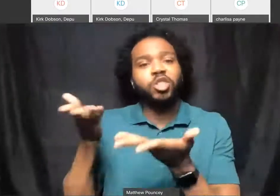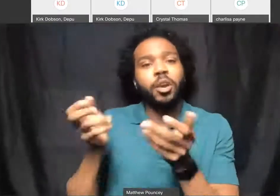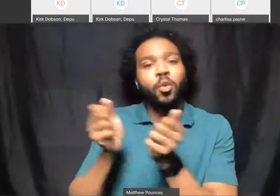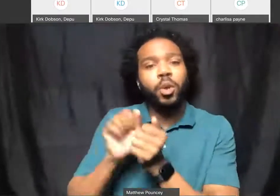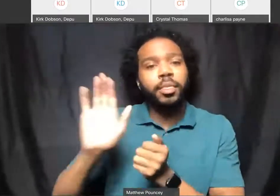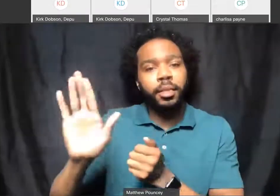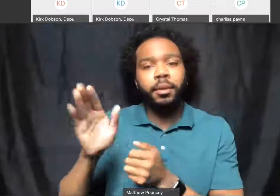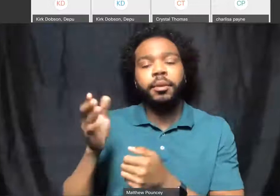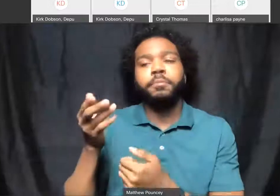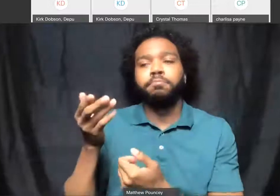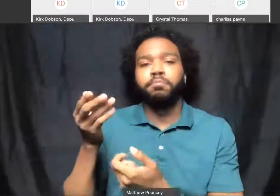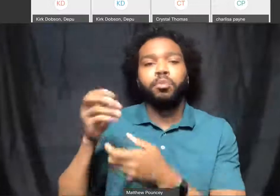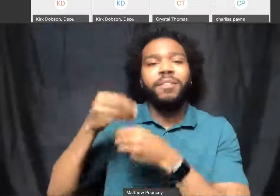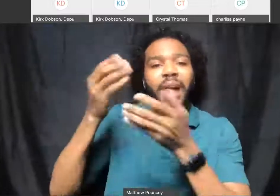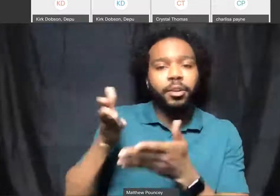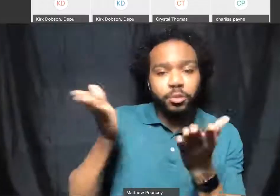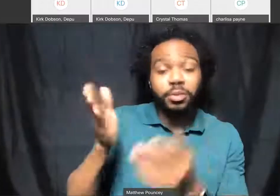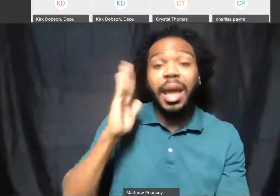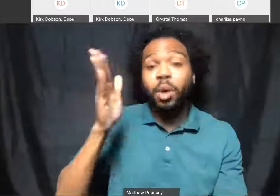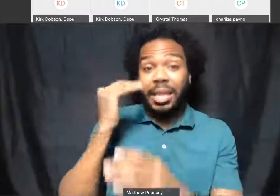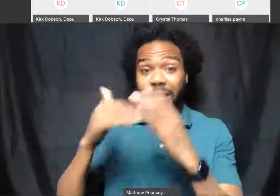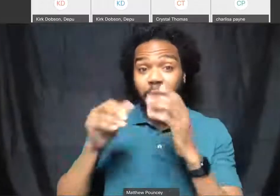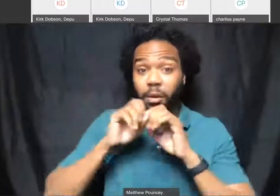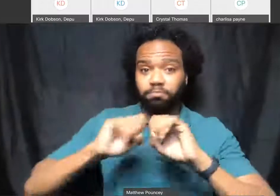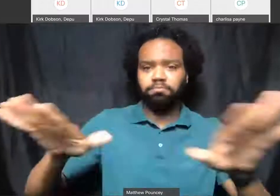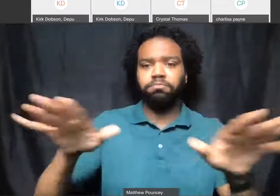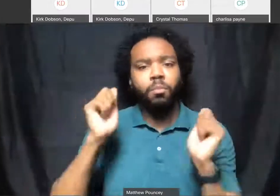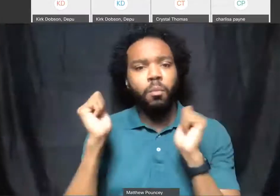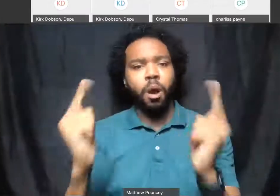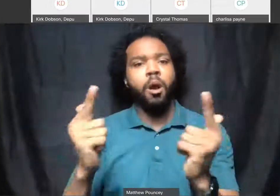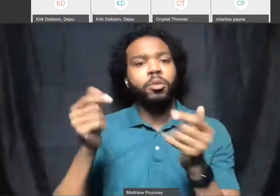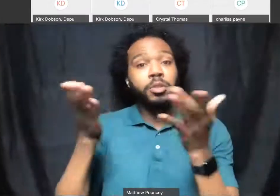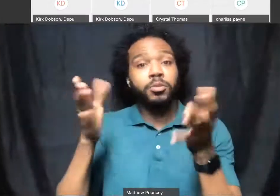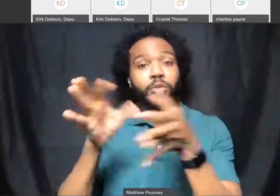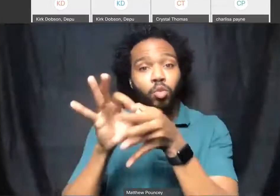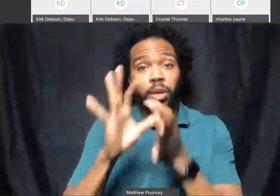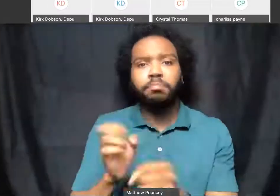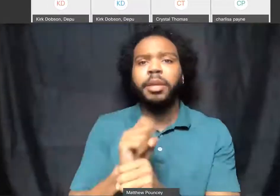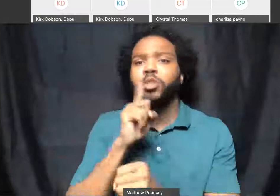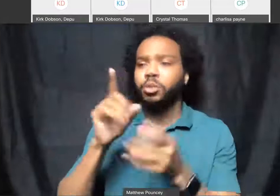sending an email to all service coordinators to ensure that the message is communicated